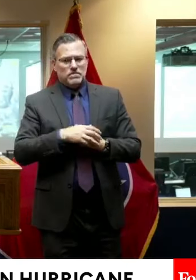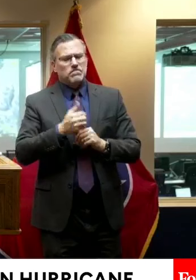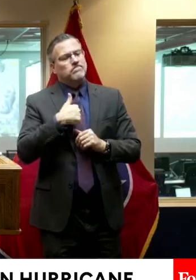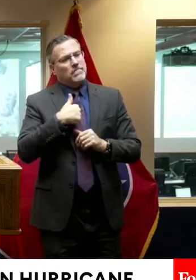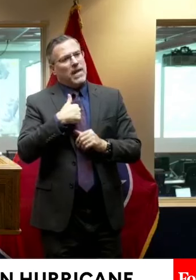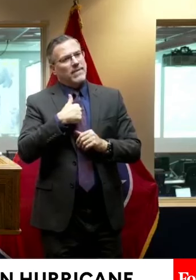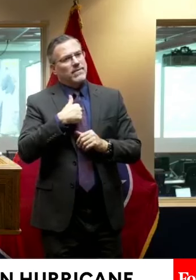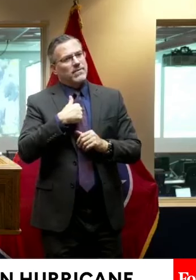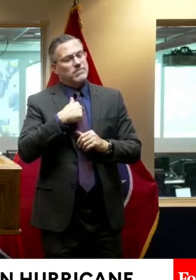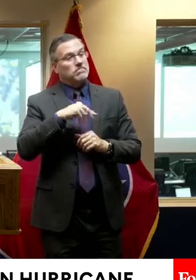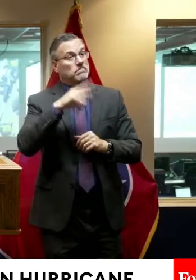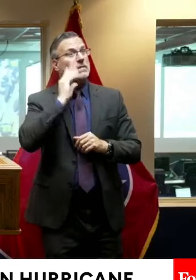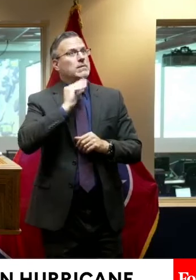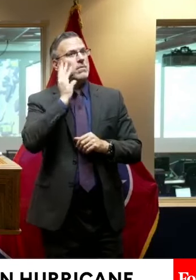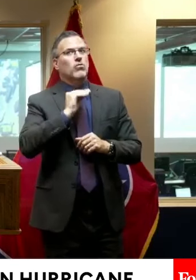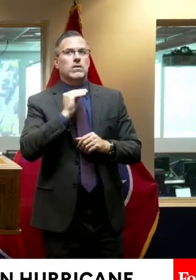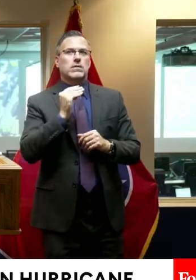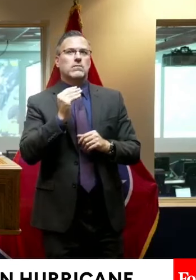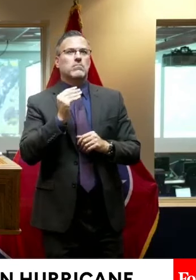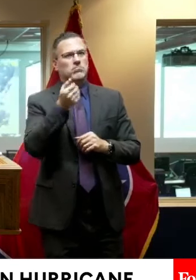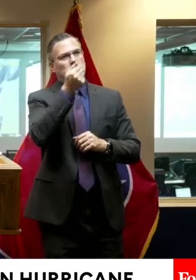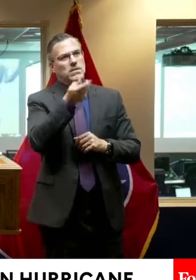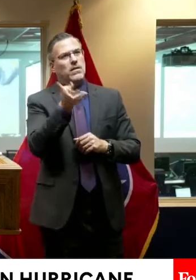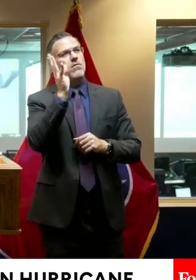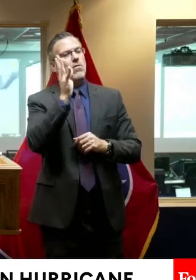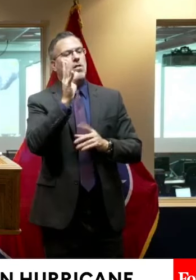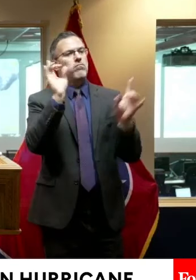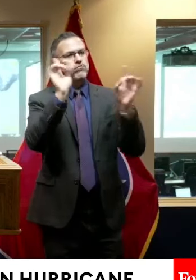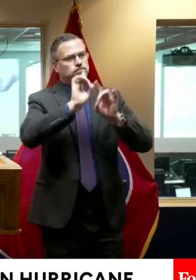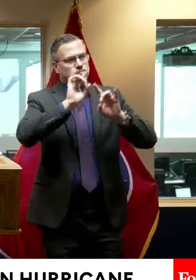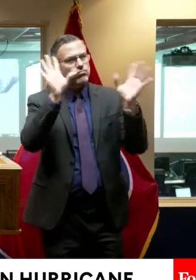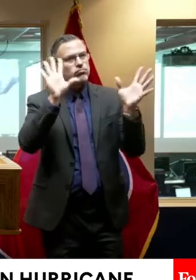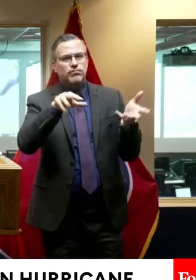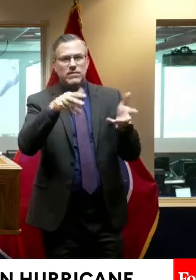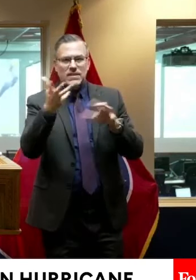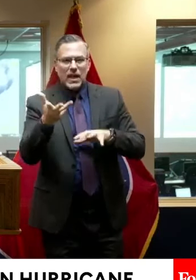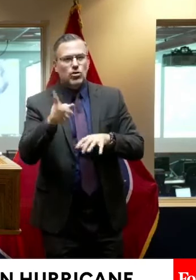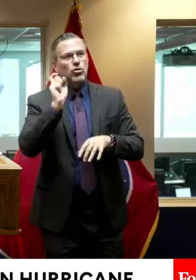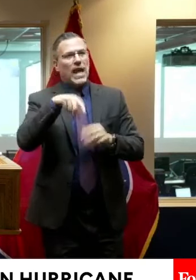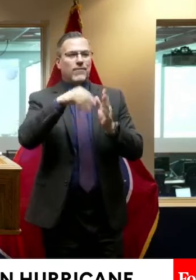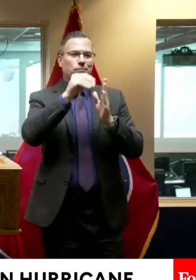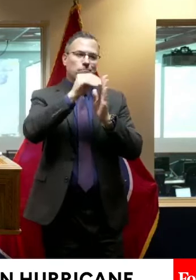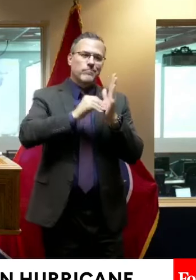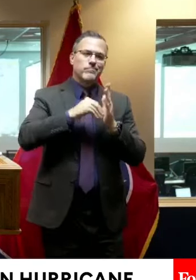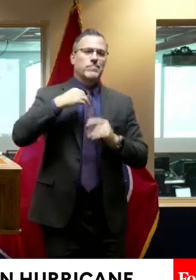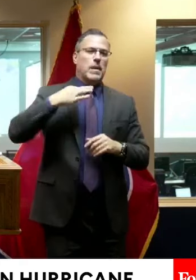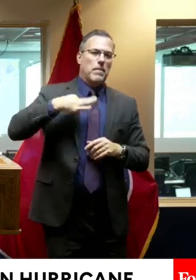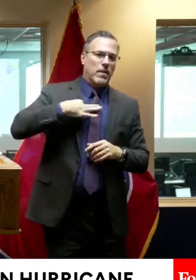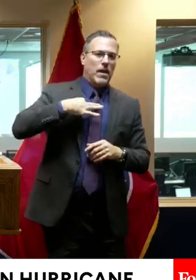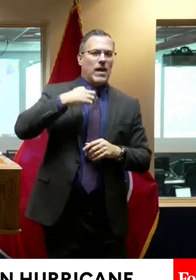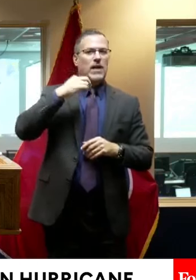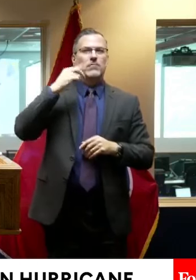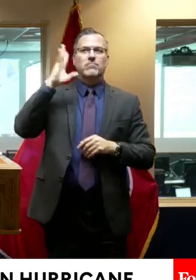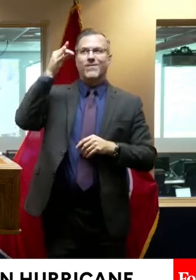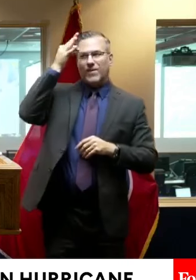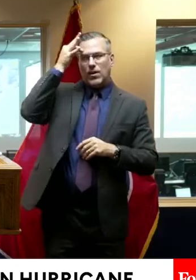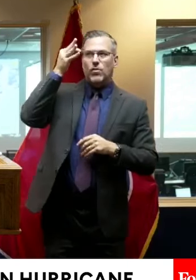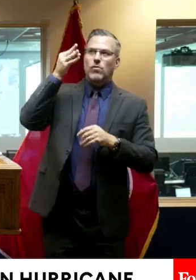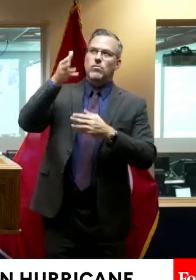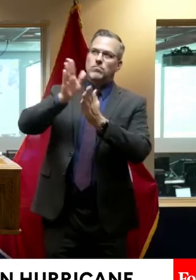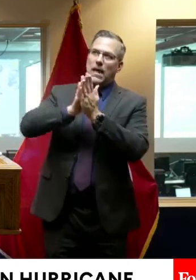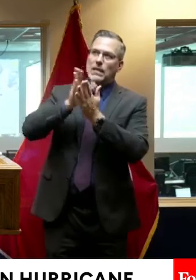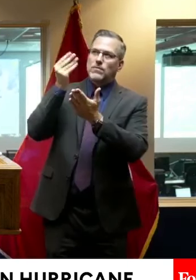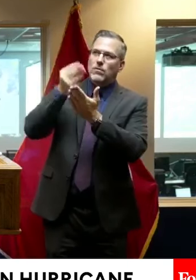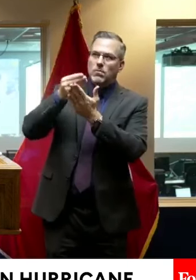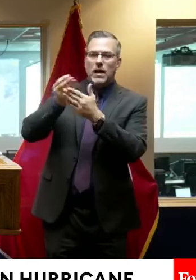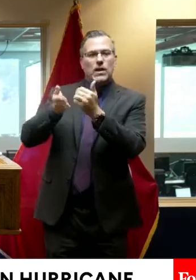these disasters and disaster declarations and working with FEMA.